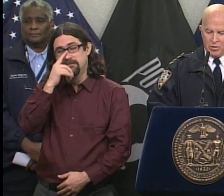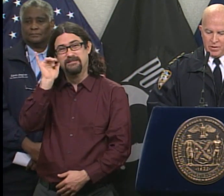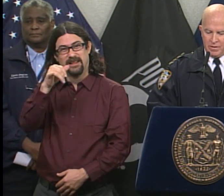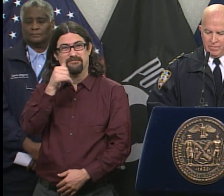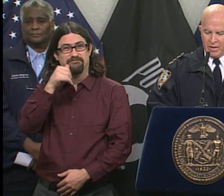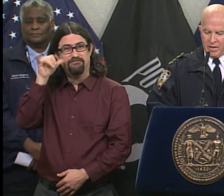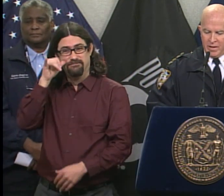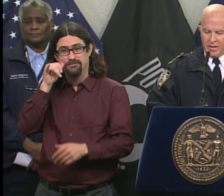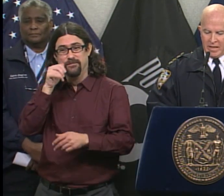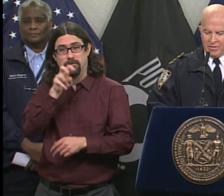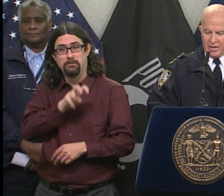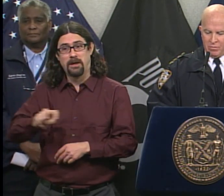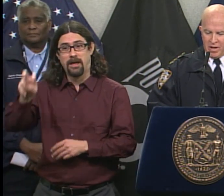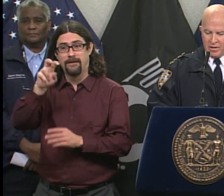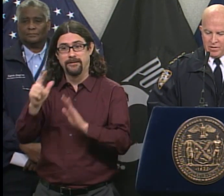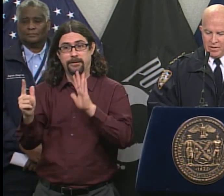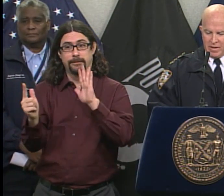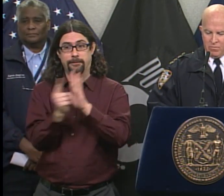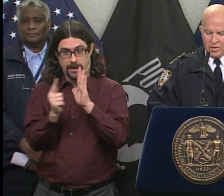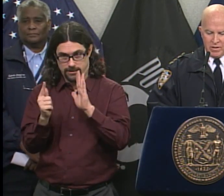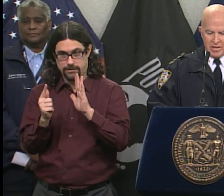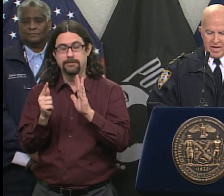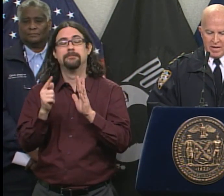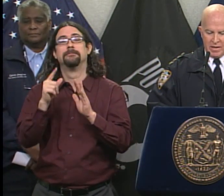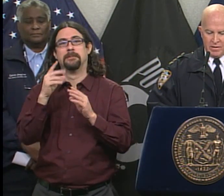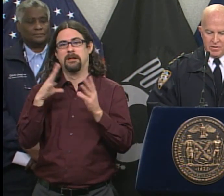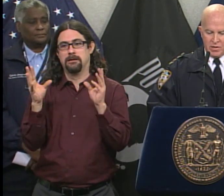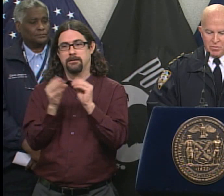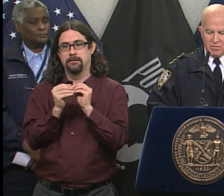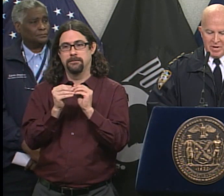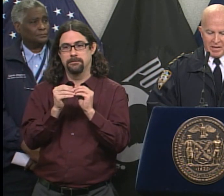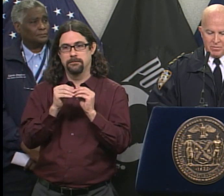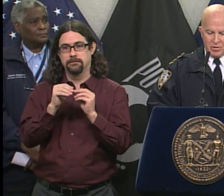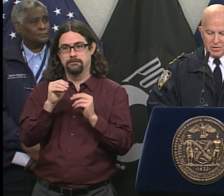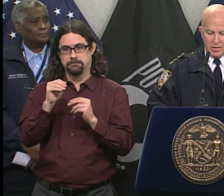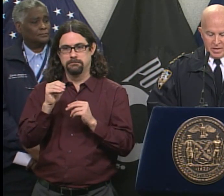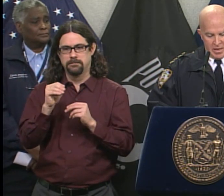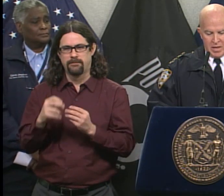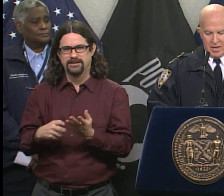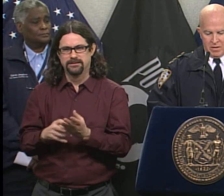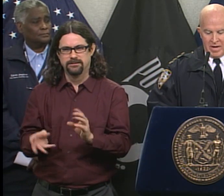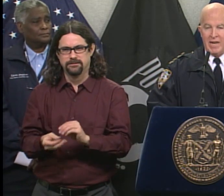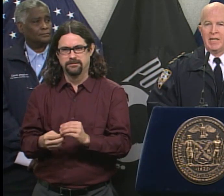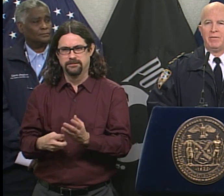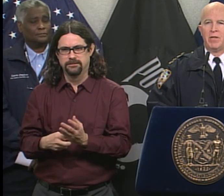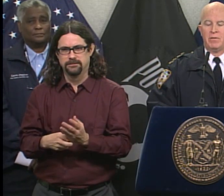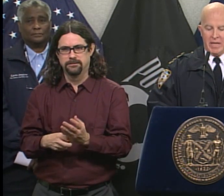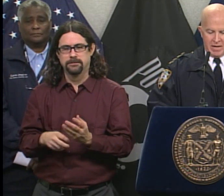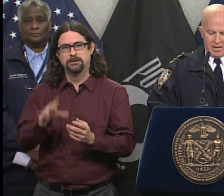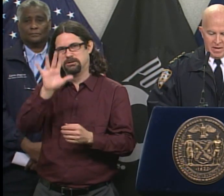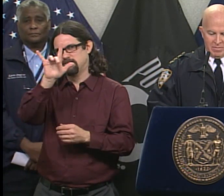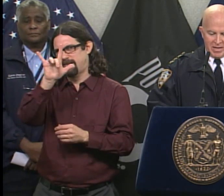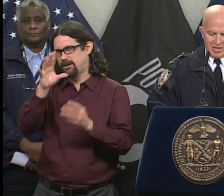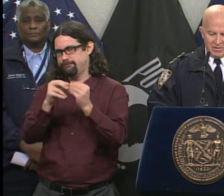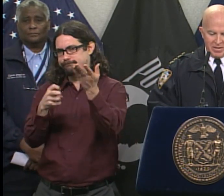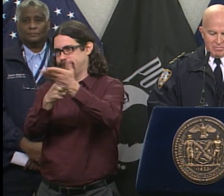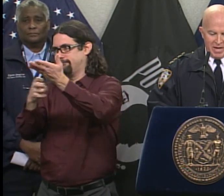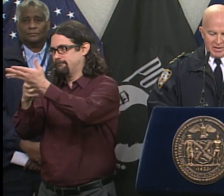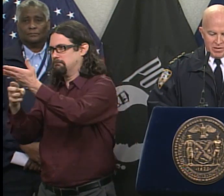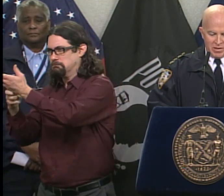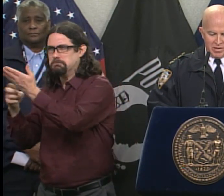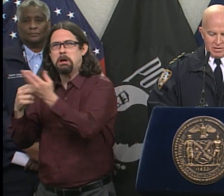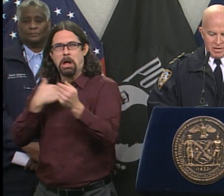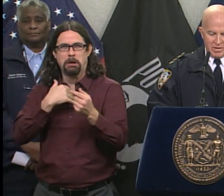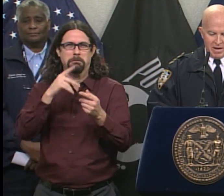in Brooklyn, 11 in the Bronx, and 1 in Staten Island. So just moving back to Brooklyn, we had an individual that made a series of